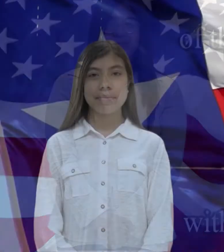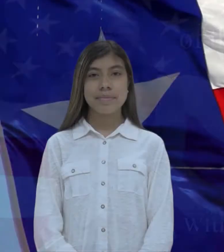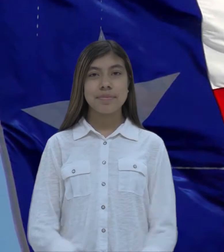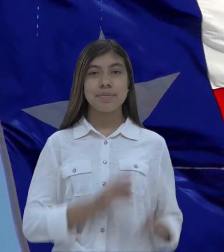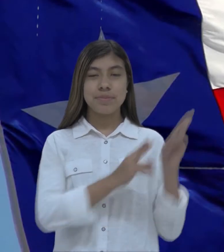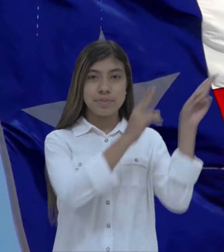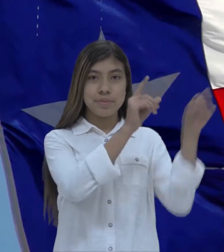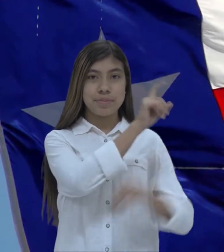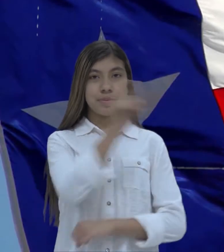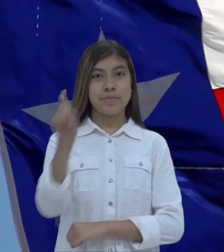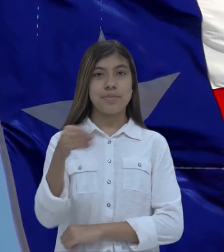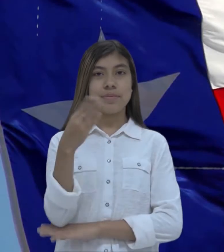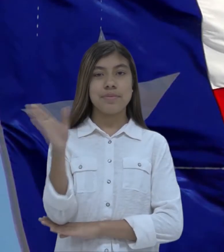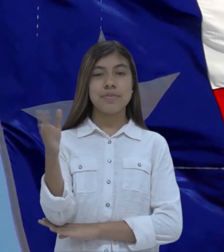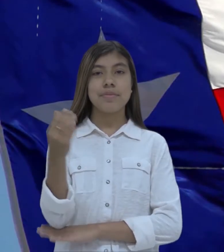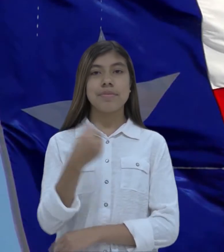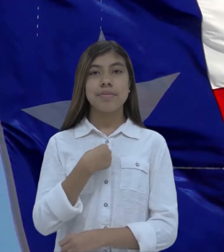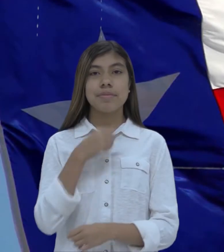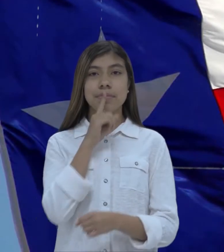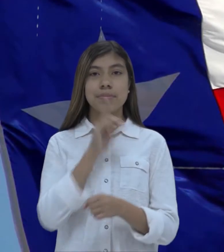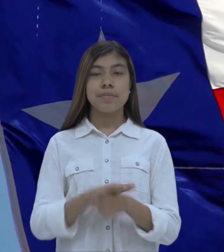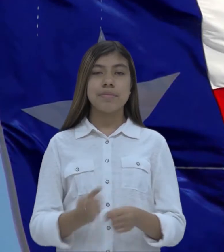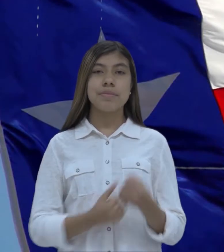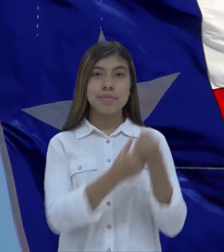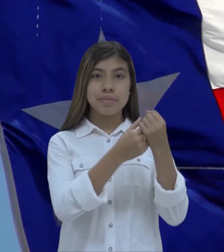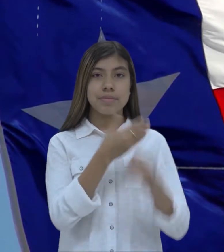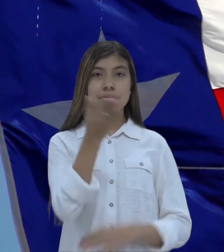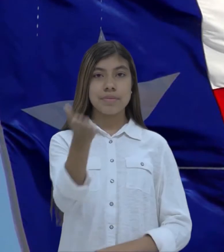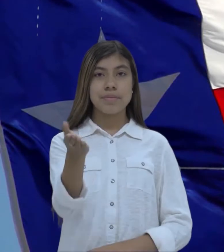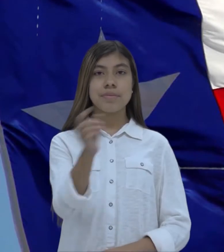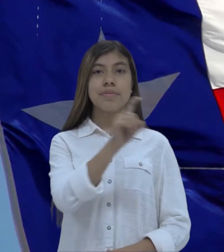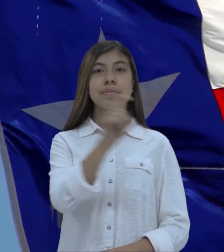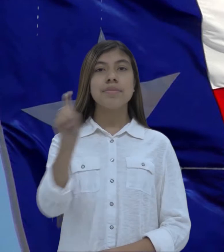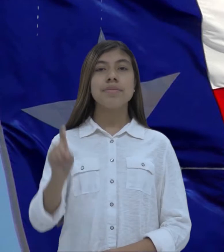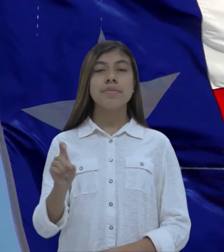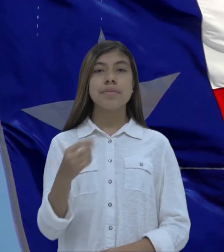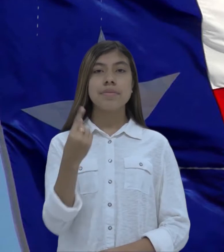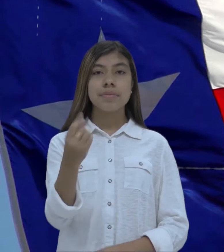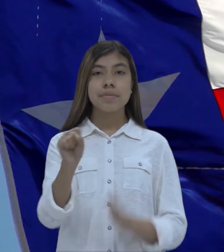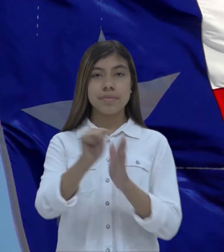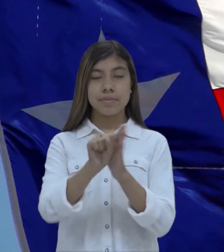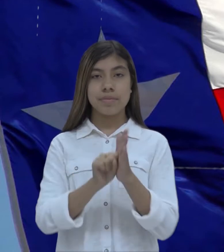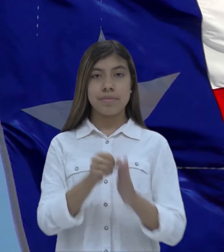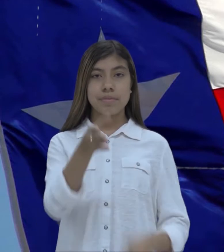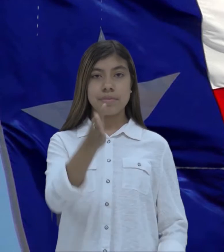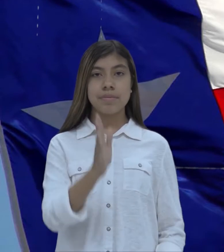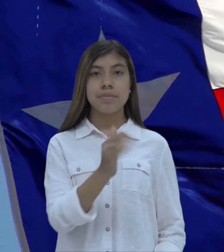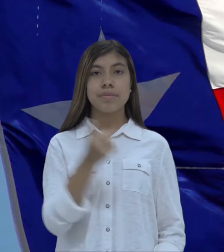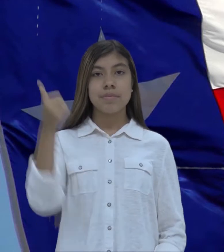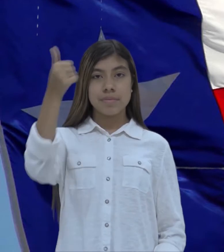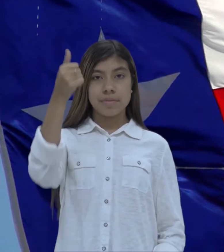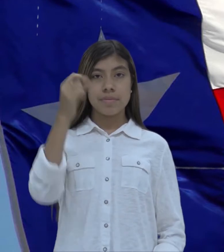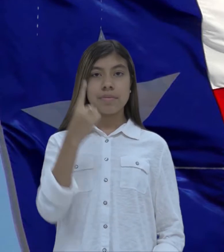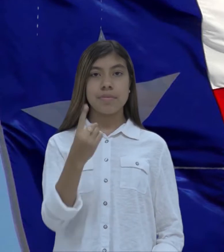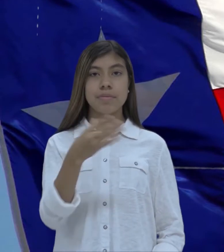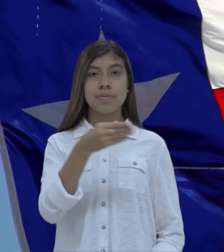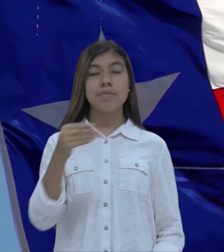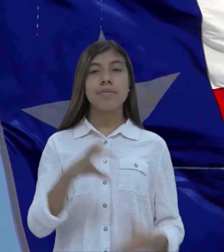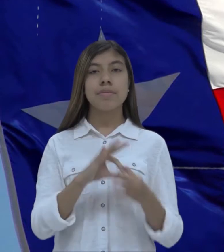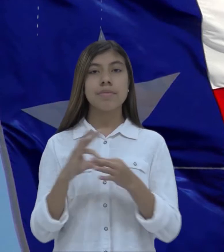Honor the Texas flag. I pledge allegiance to thee, Texas, one state, under God, one and